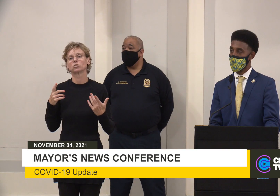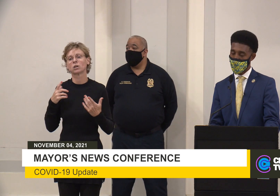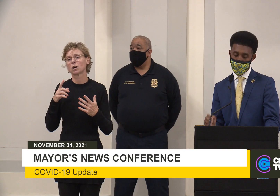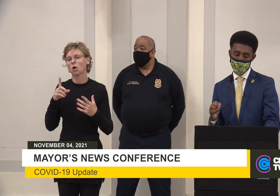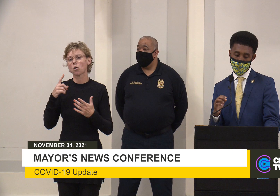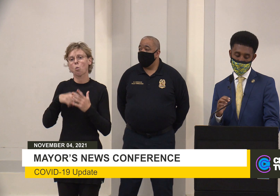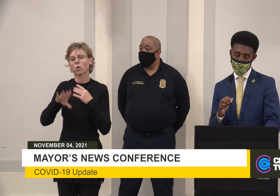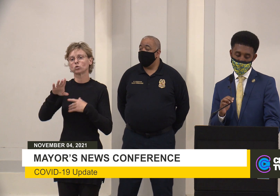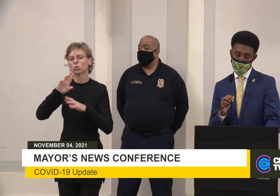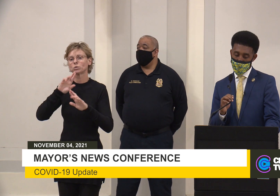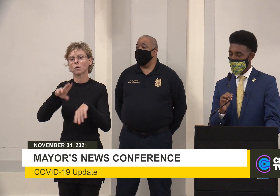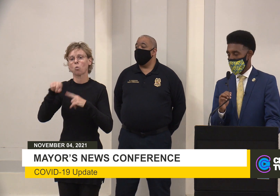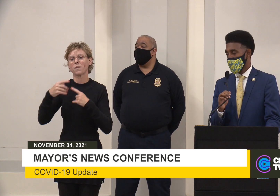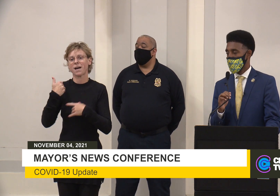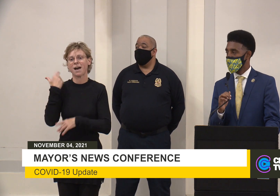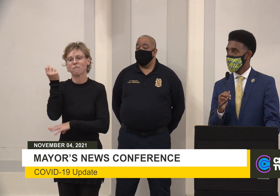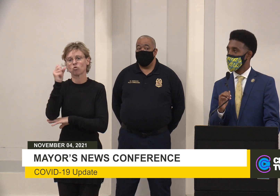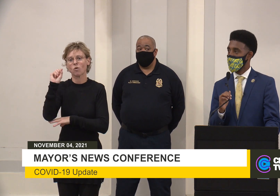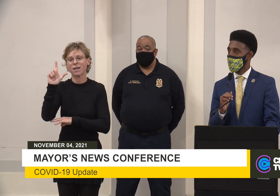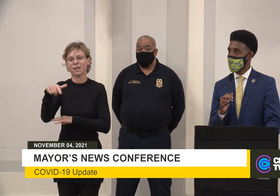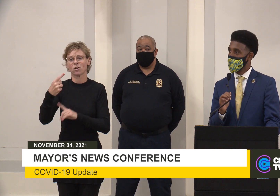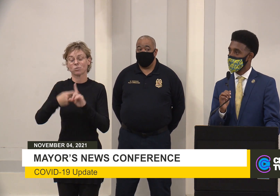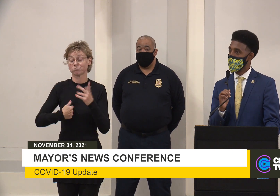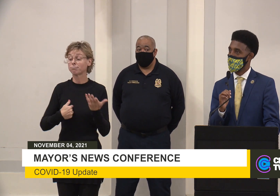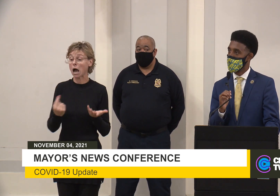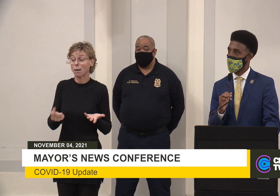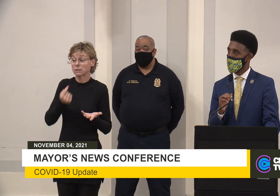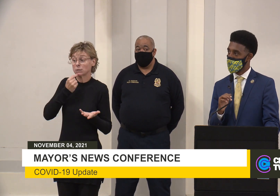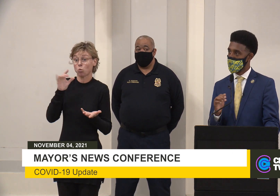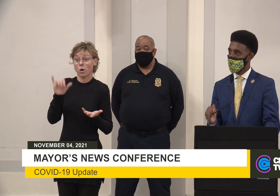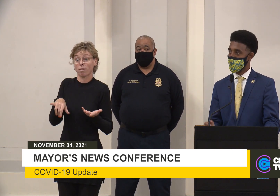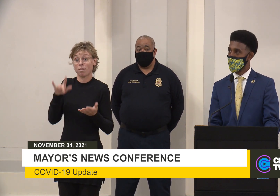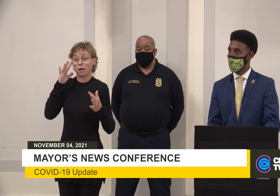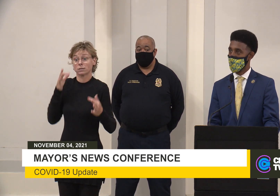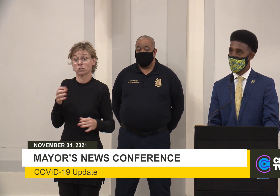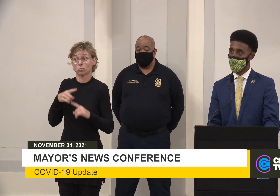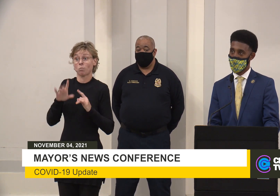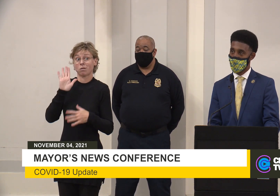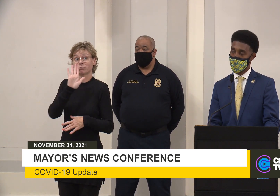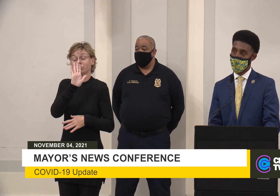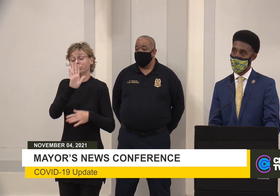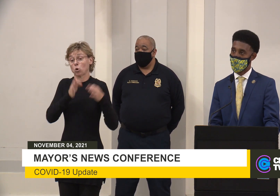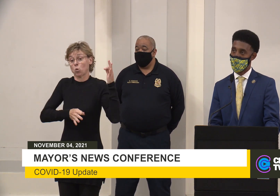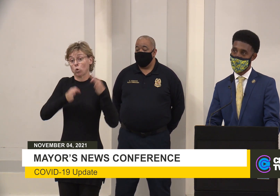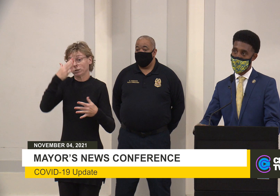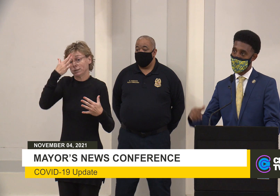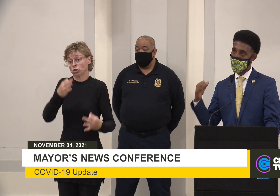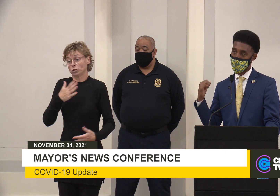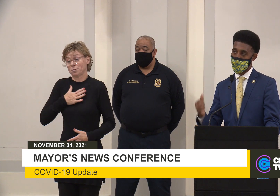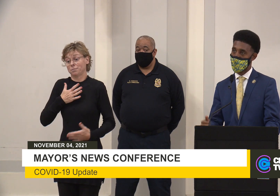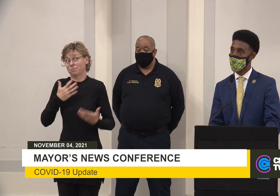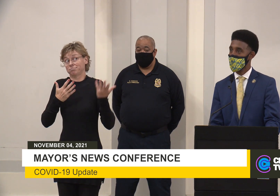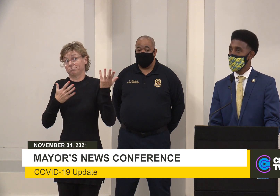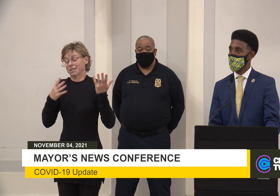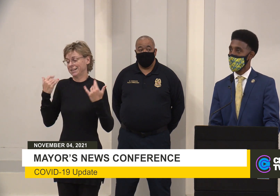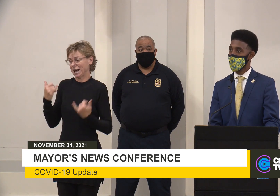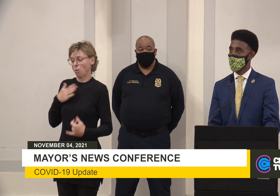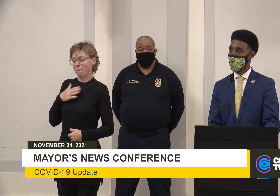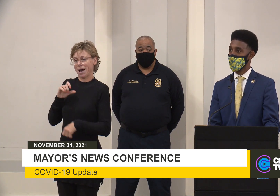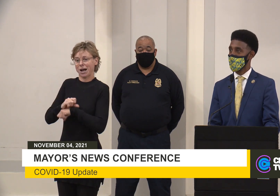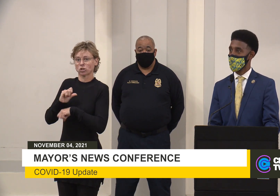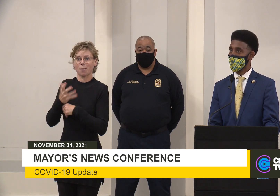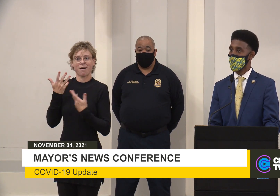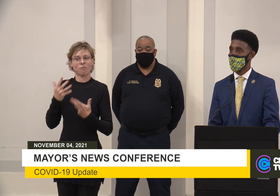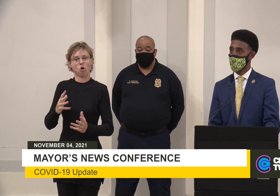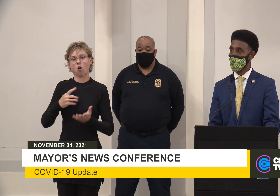when that rally does take place later this month. Disappointed by the decision, but the court's decision is the court's decision. Now it's my job, and I've already spoken